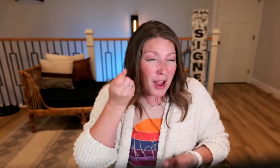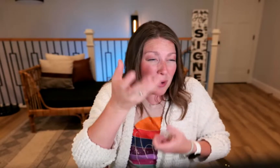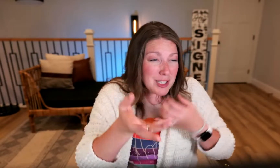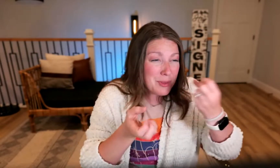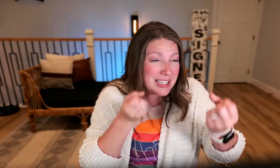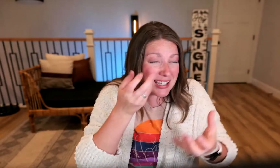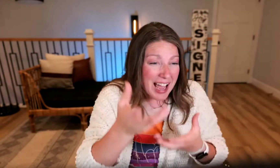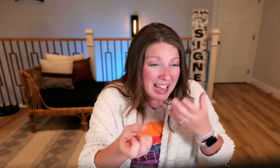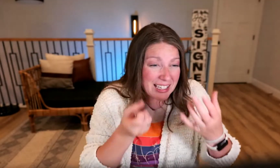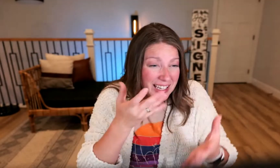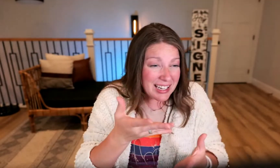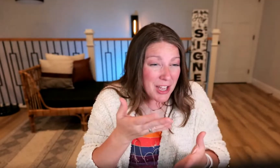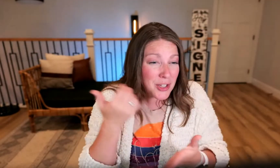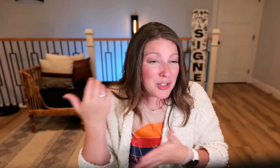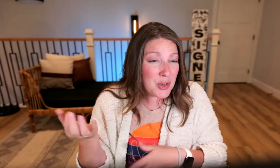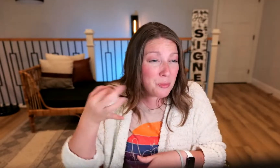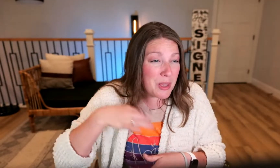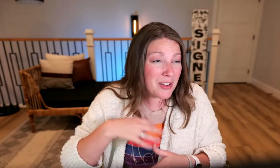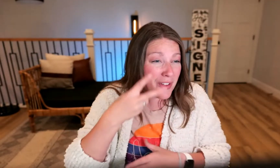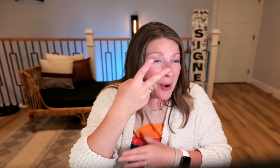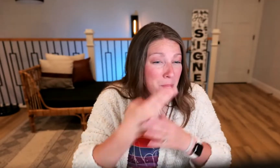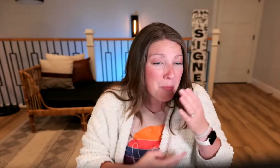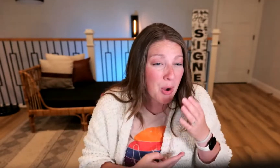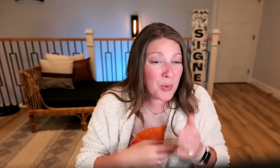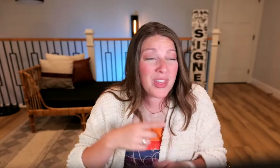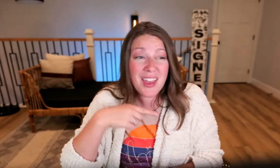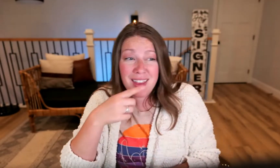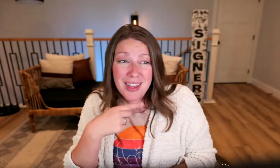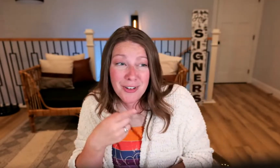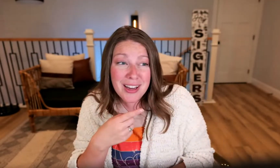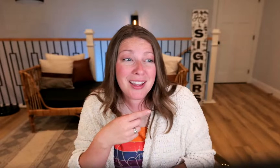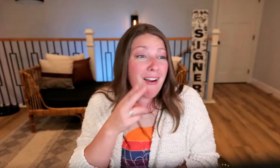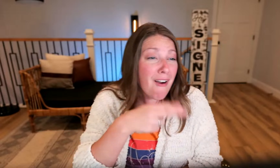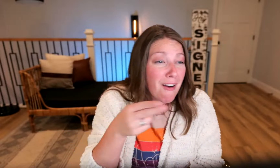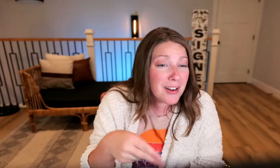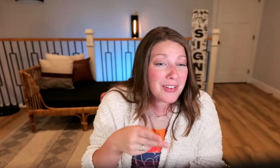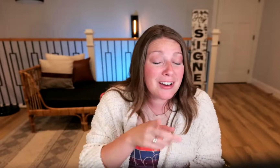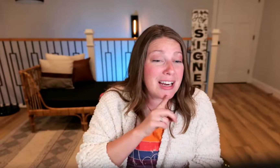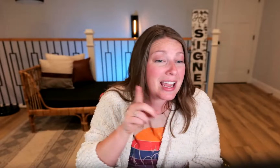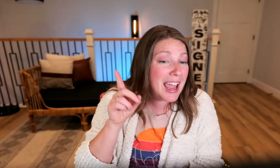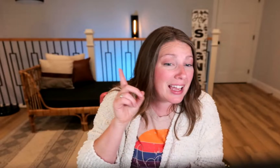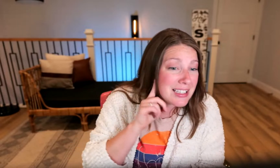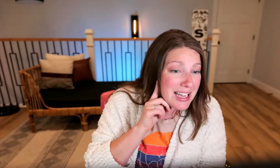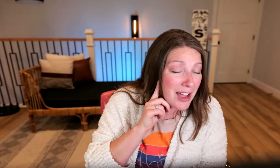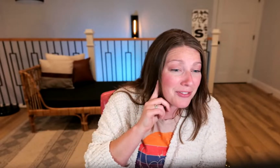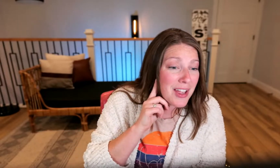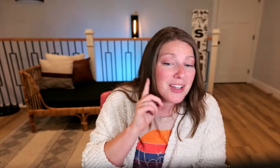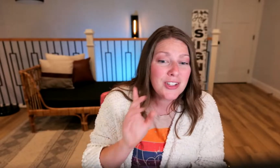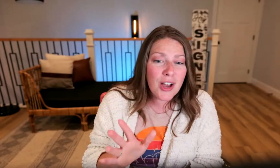want to be signing to benefit both hearing, hard of hearing, and deaf.